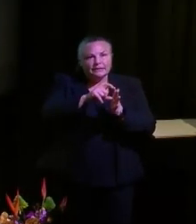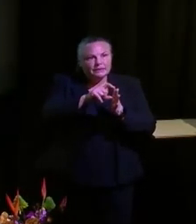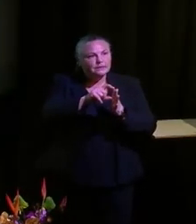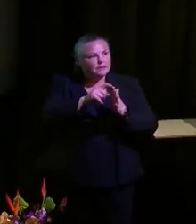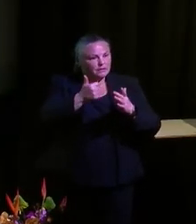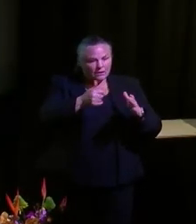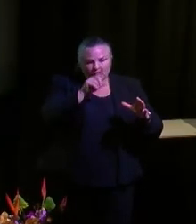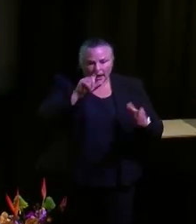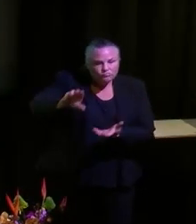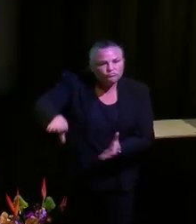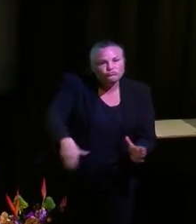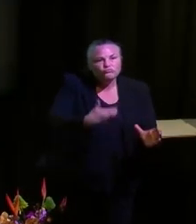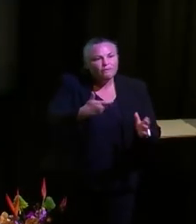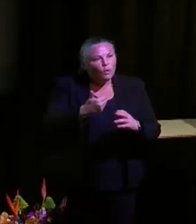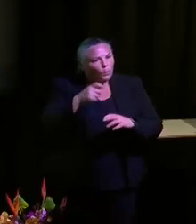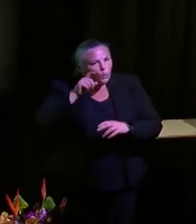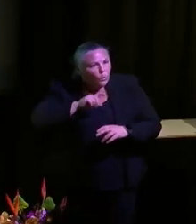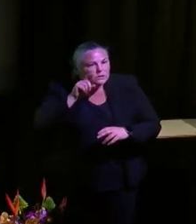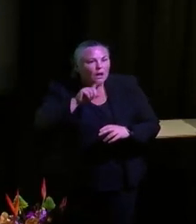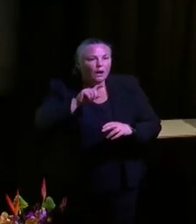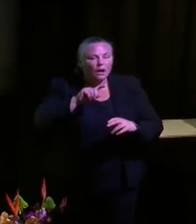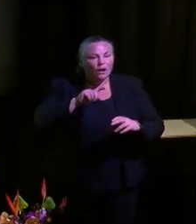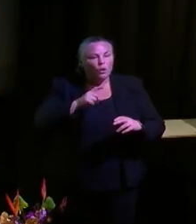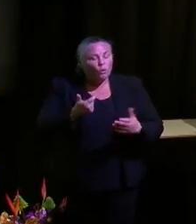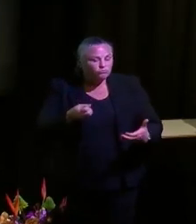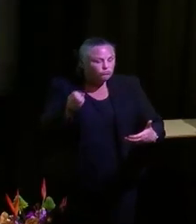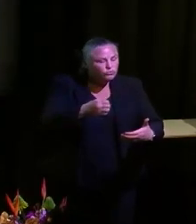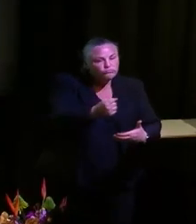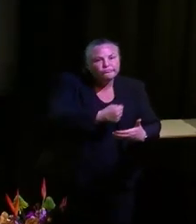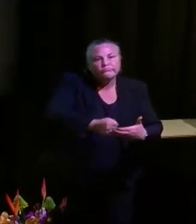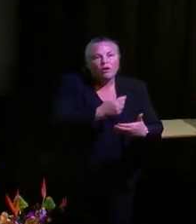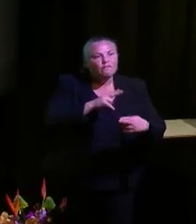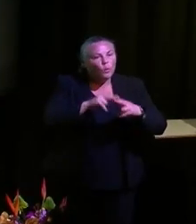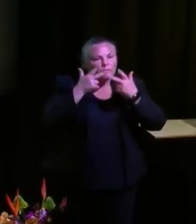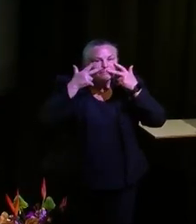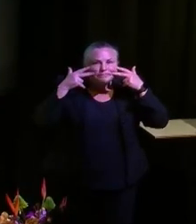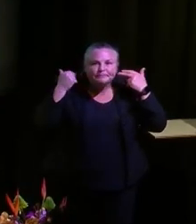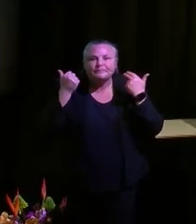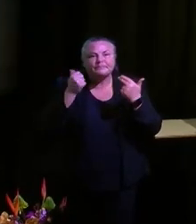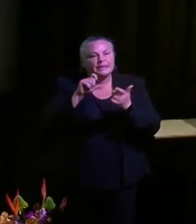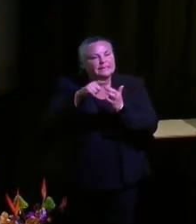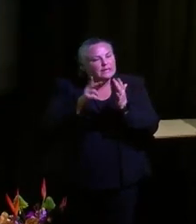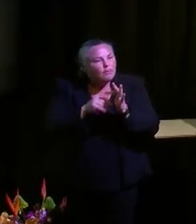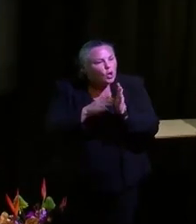It's used for putting ochre in, for painting up for ceremony, and I see it as a connection to my